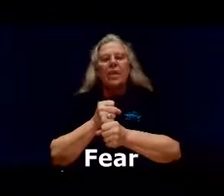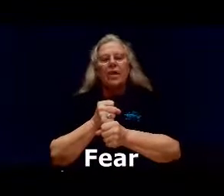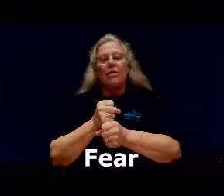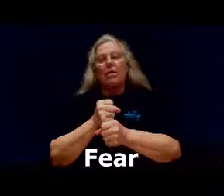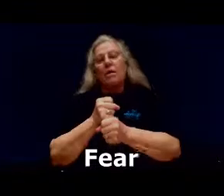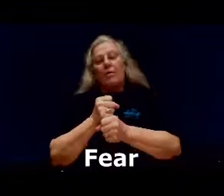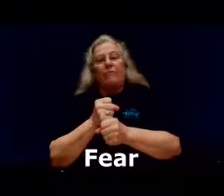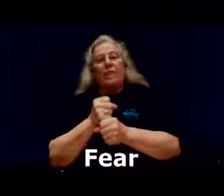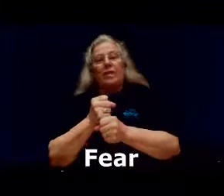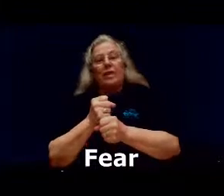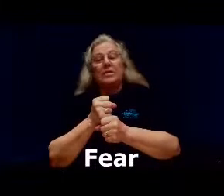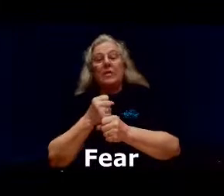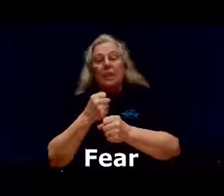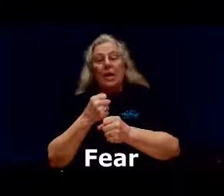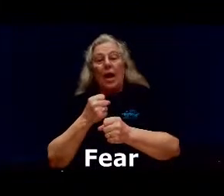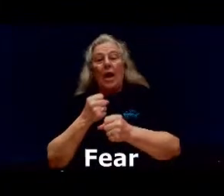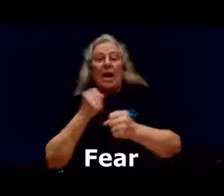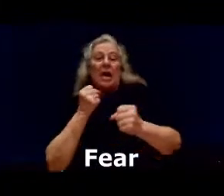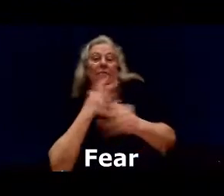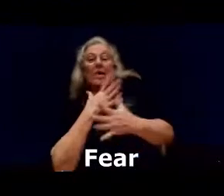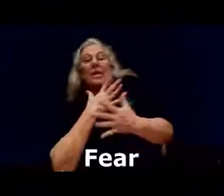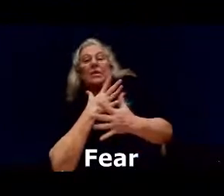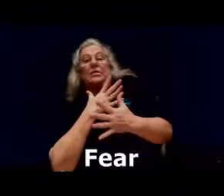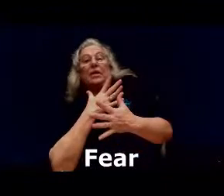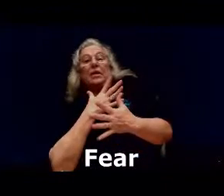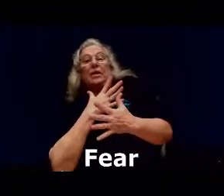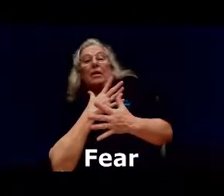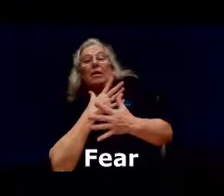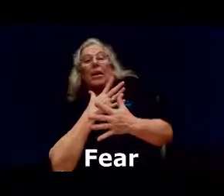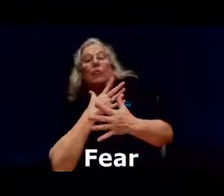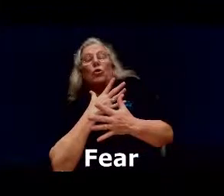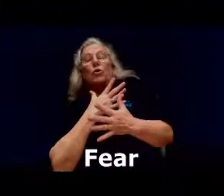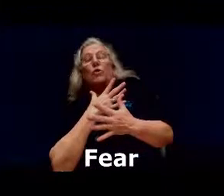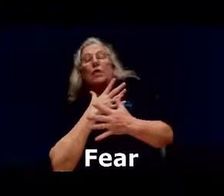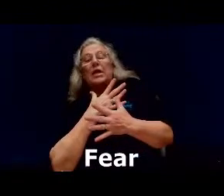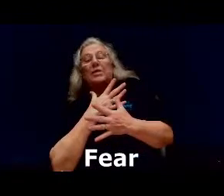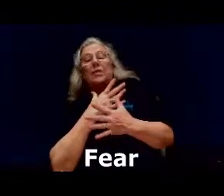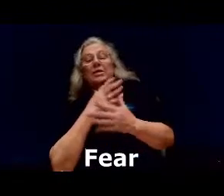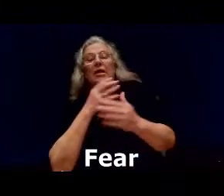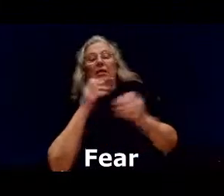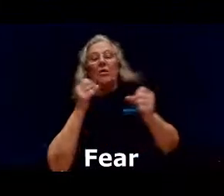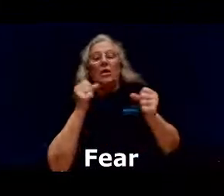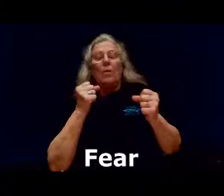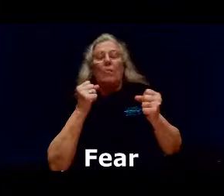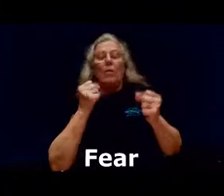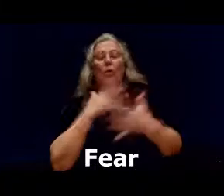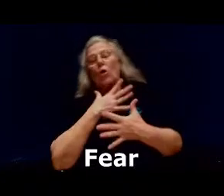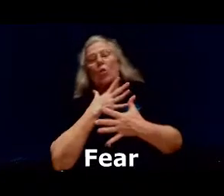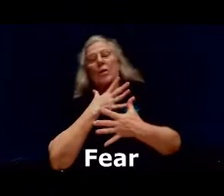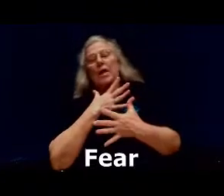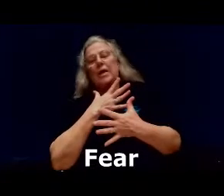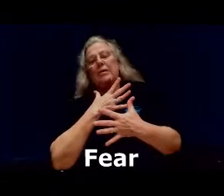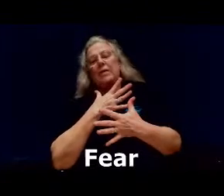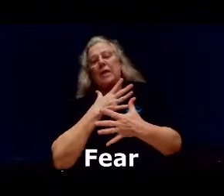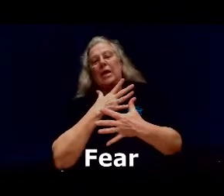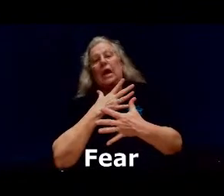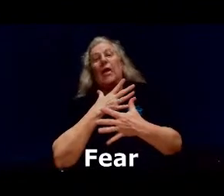Fear. Fear is something I have and it's like I'm going to protect myself, both open hands, and I'm going